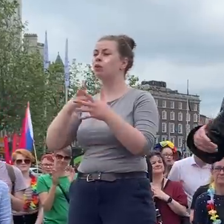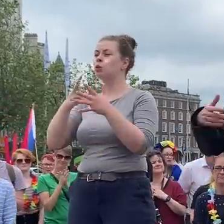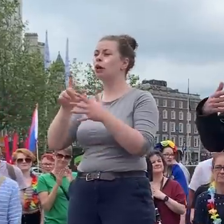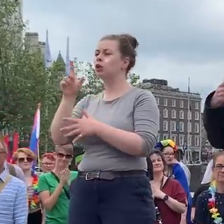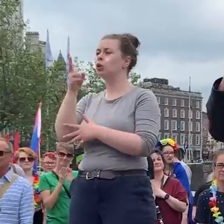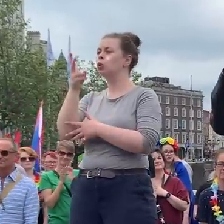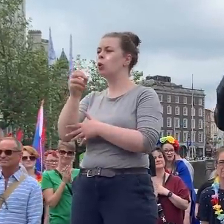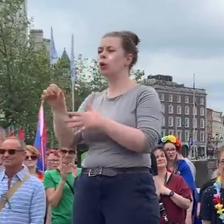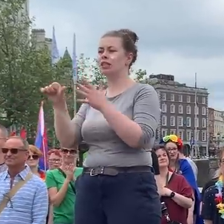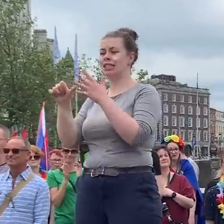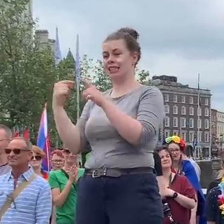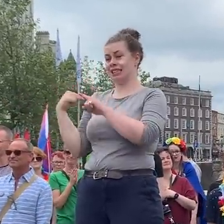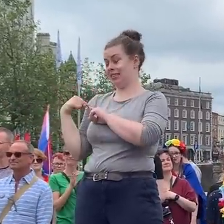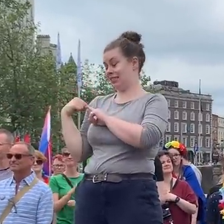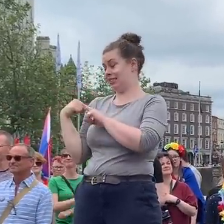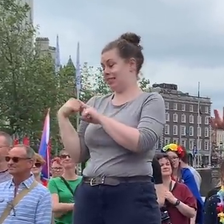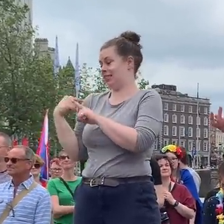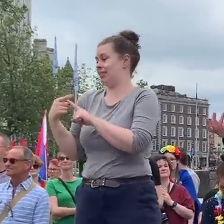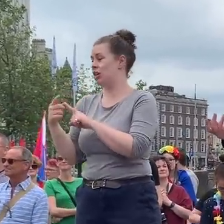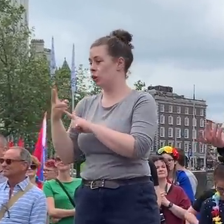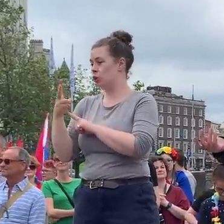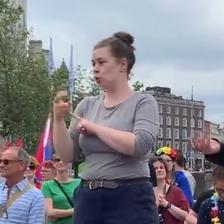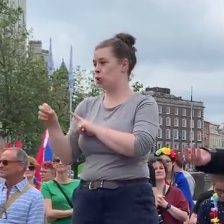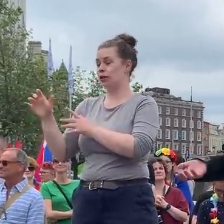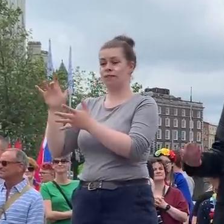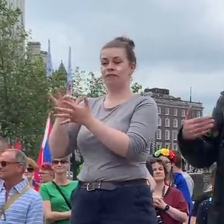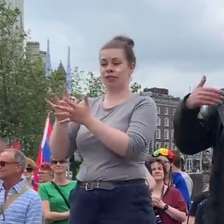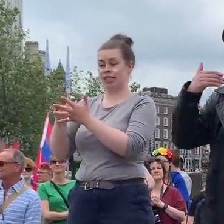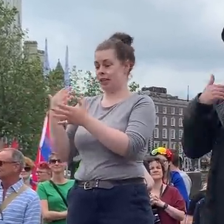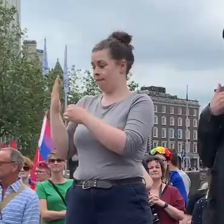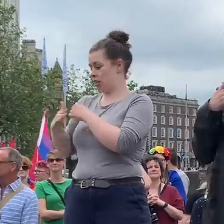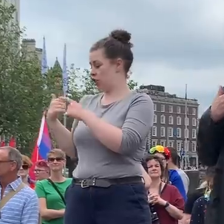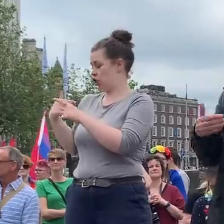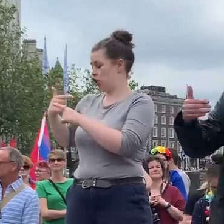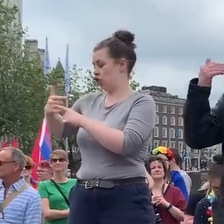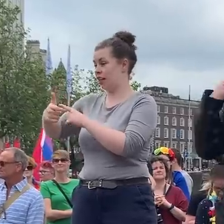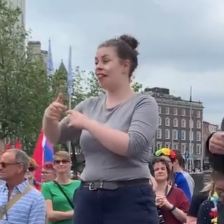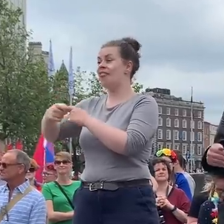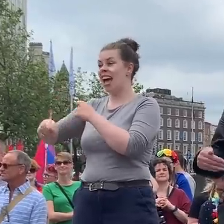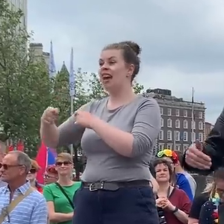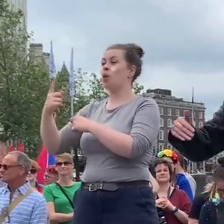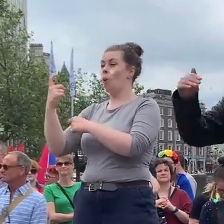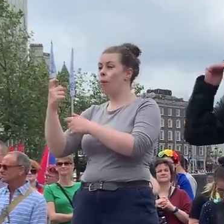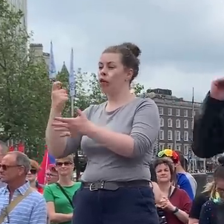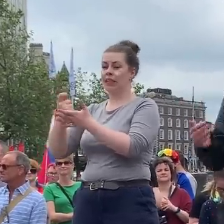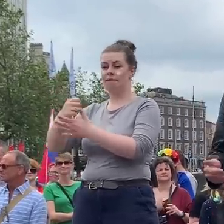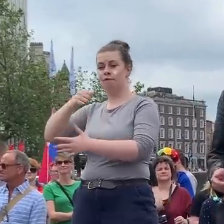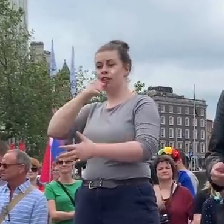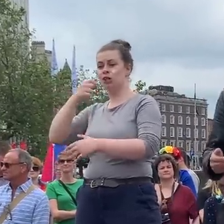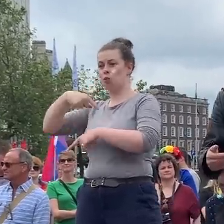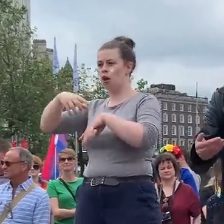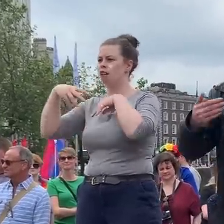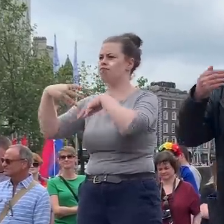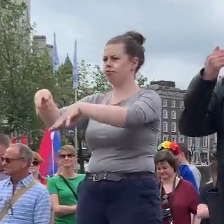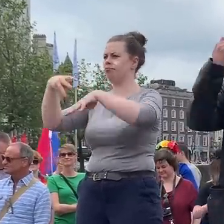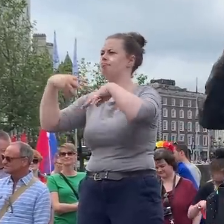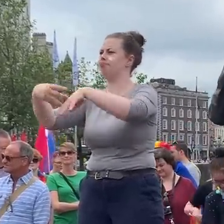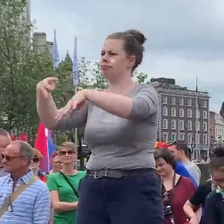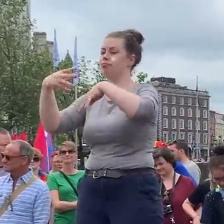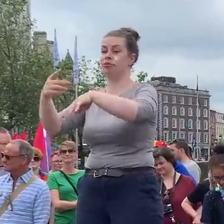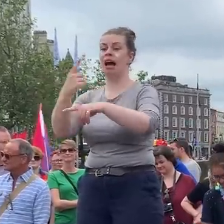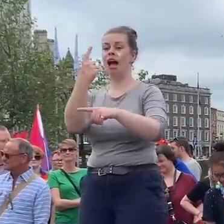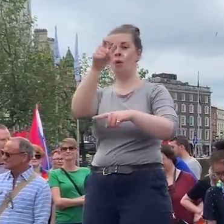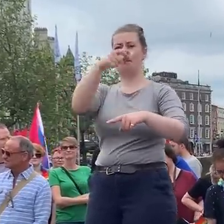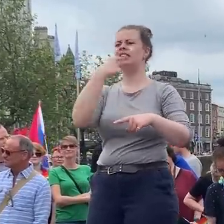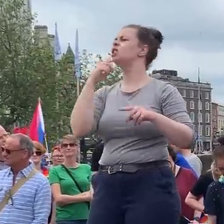2006, and did that from 2006 to 2015. It was another first. One more time, we were marching in somewhere where people said, you